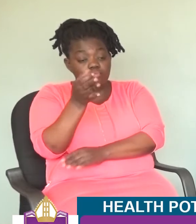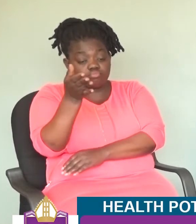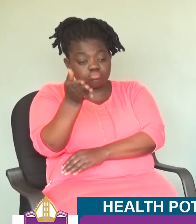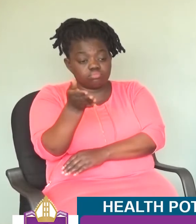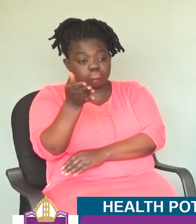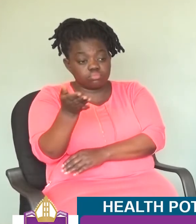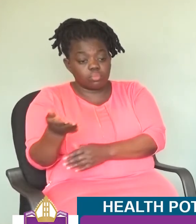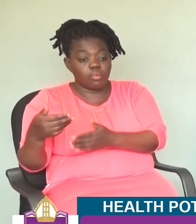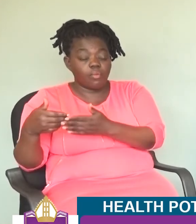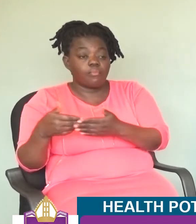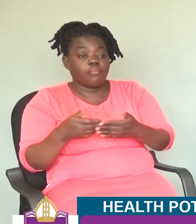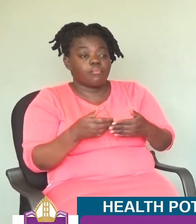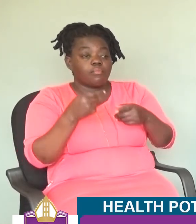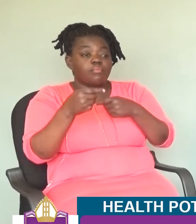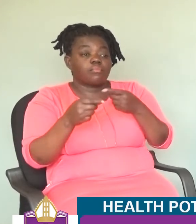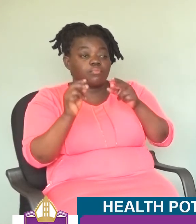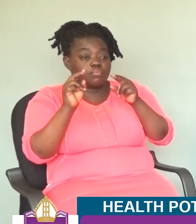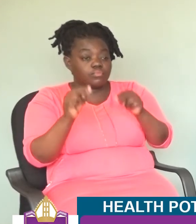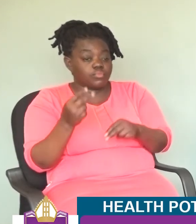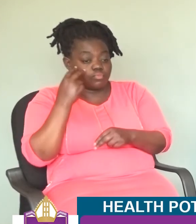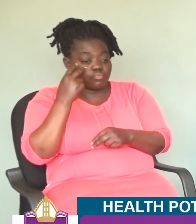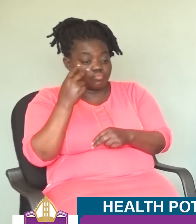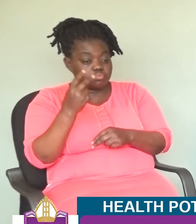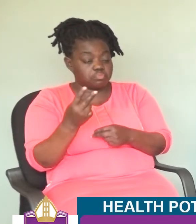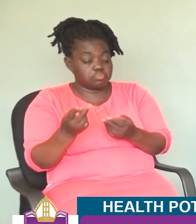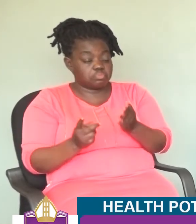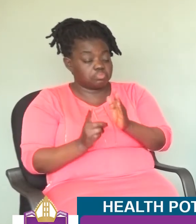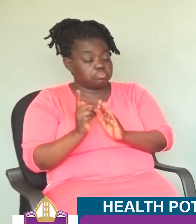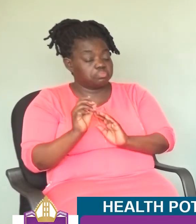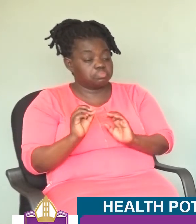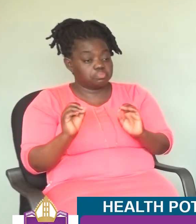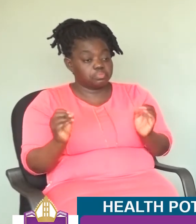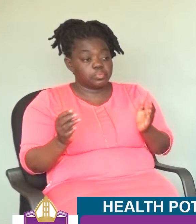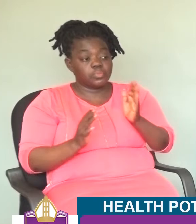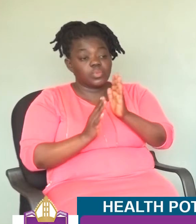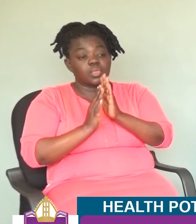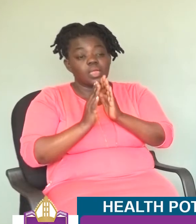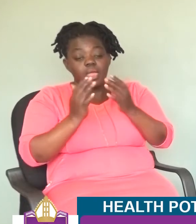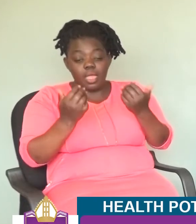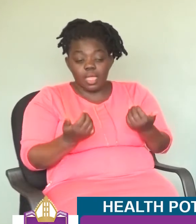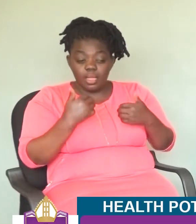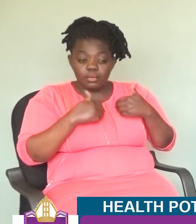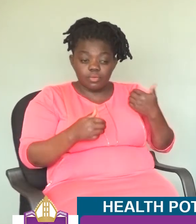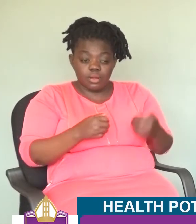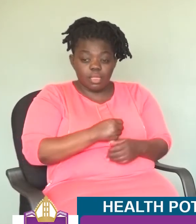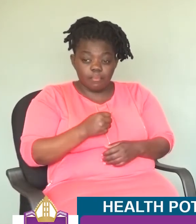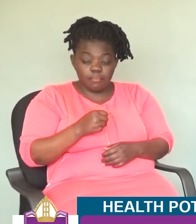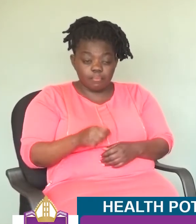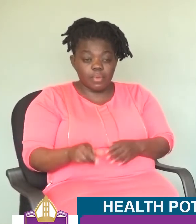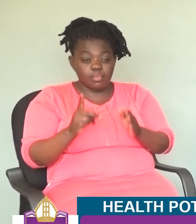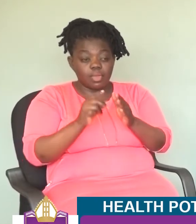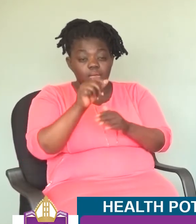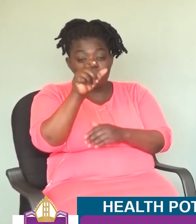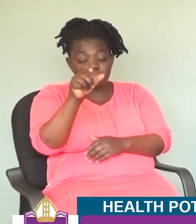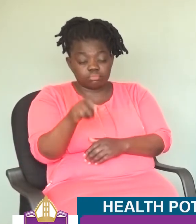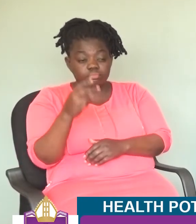the baby will continue not seeing and the vision will not develop. So it is the interest of the mother, the doctors, and everyone else